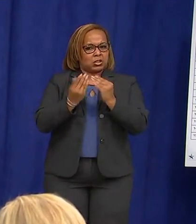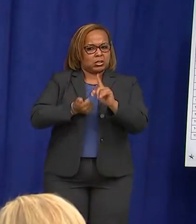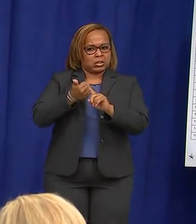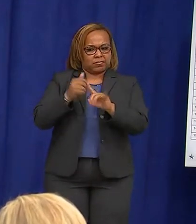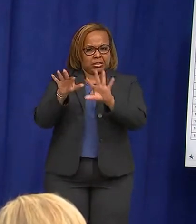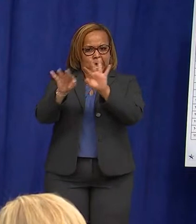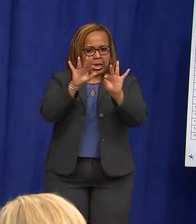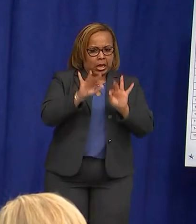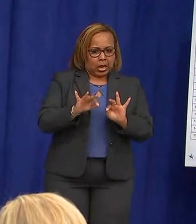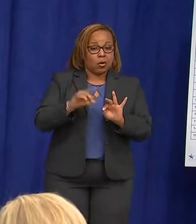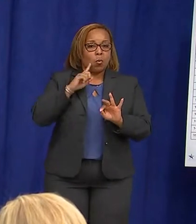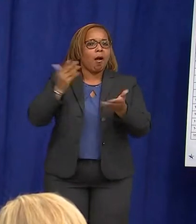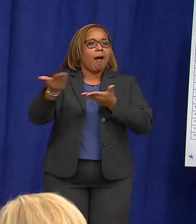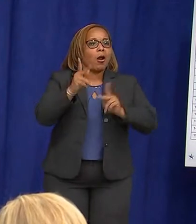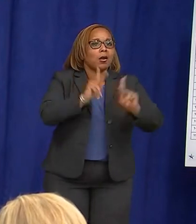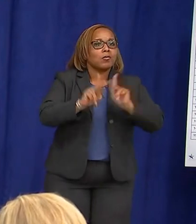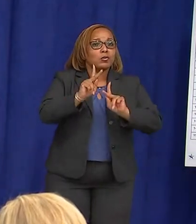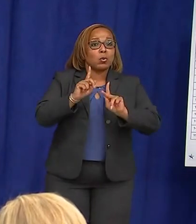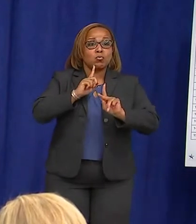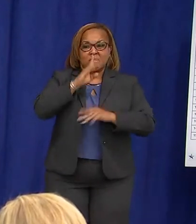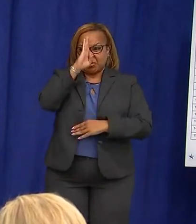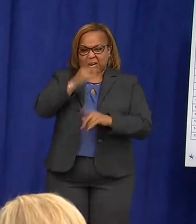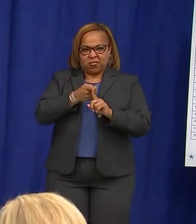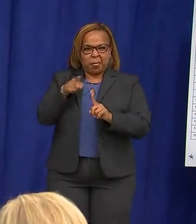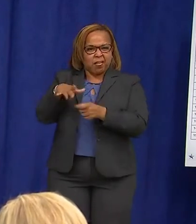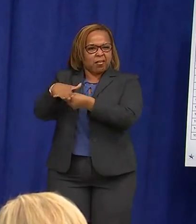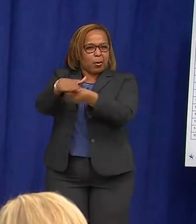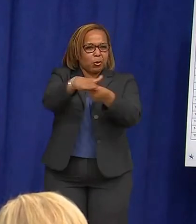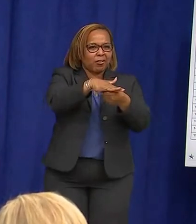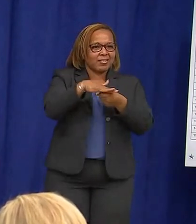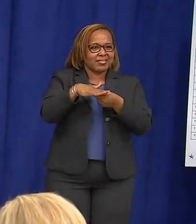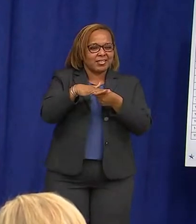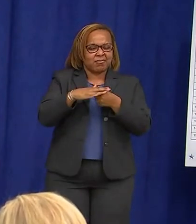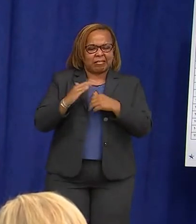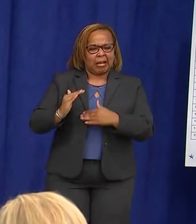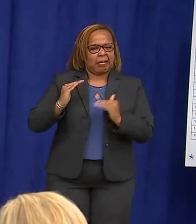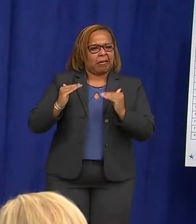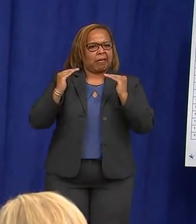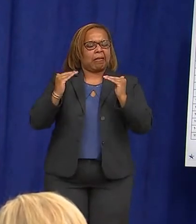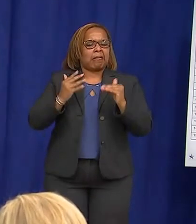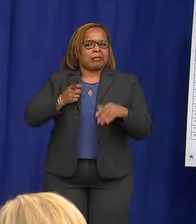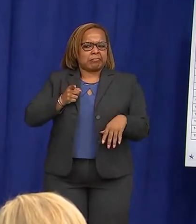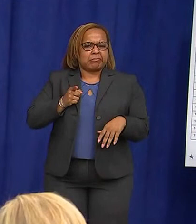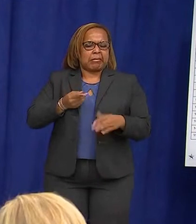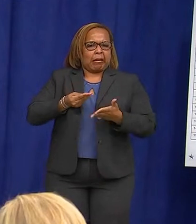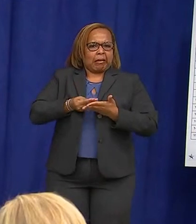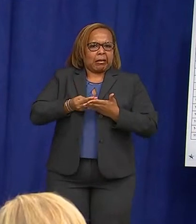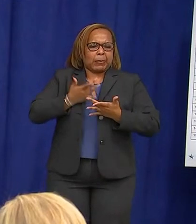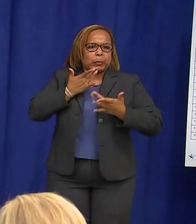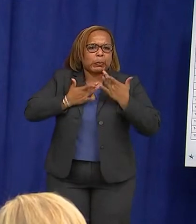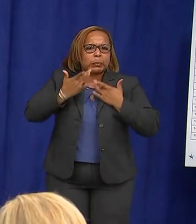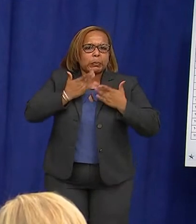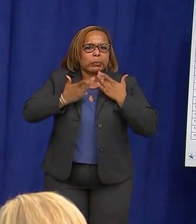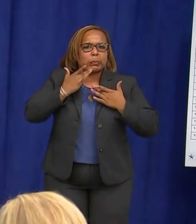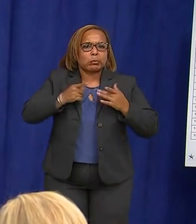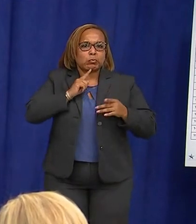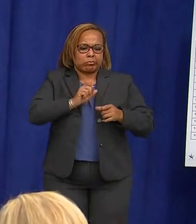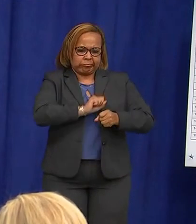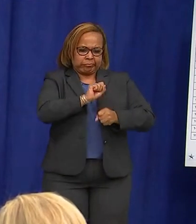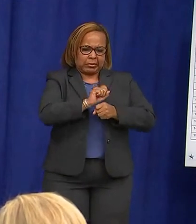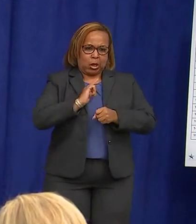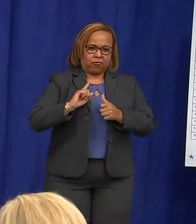have been selected to hire individuals directly from neighborhoods of high economic hardship to staff our first